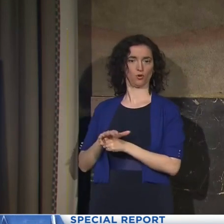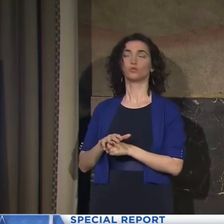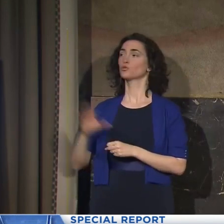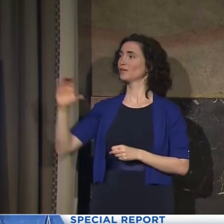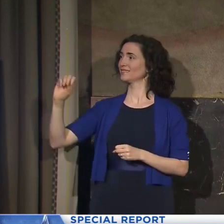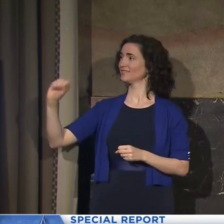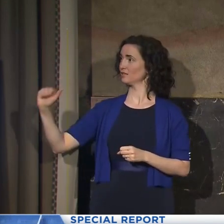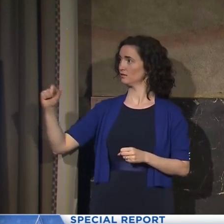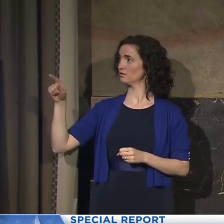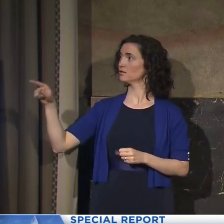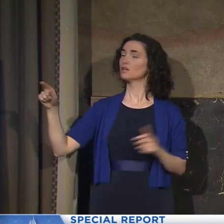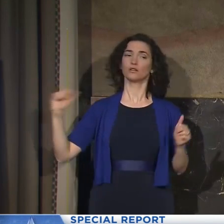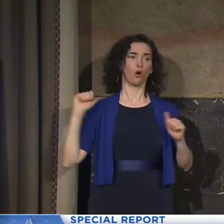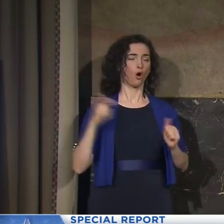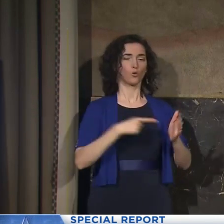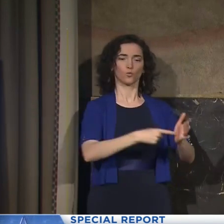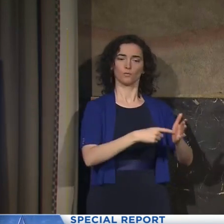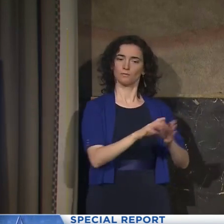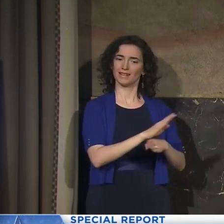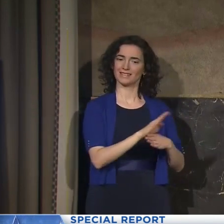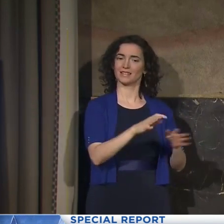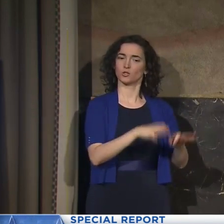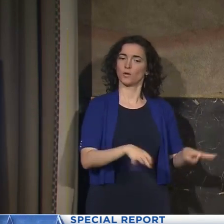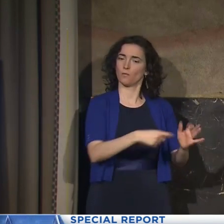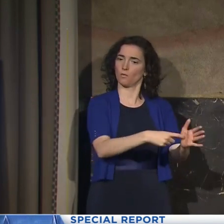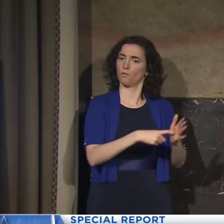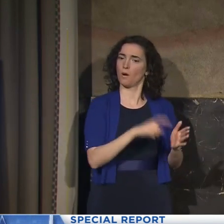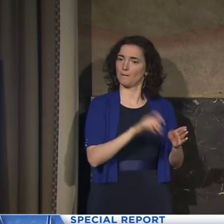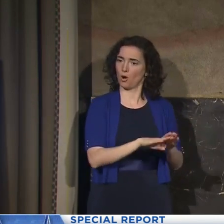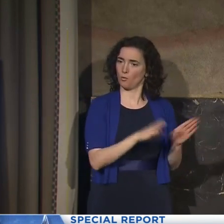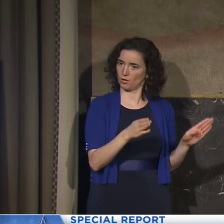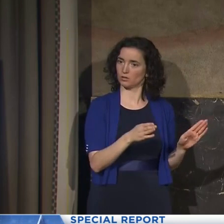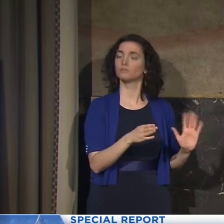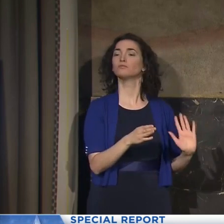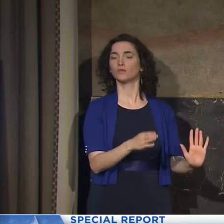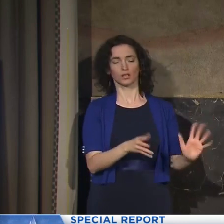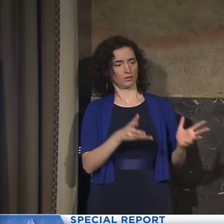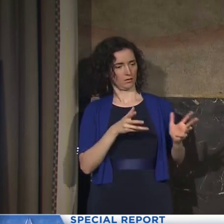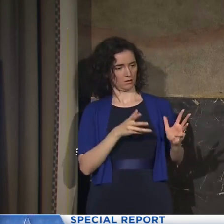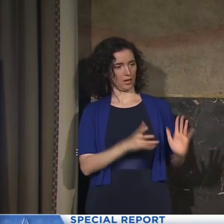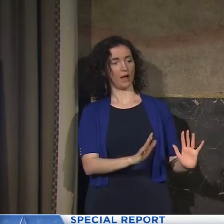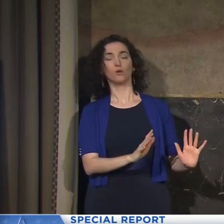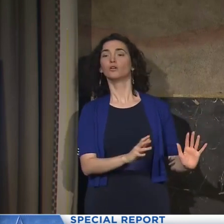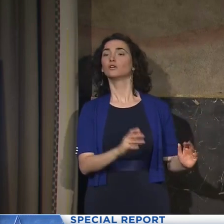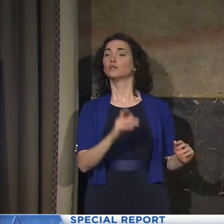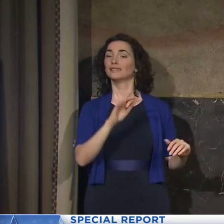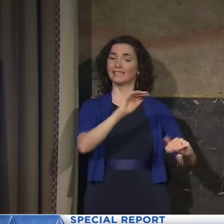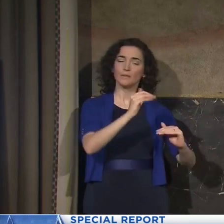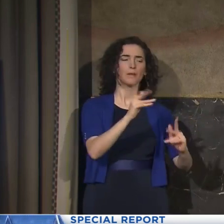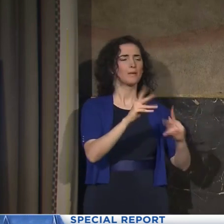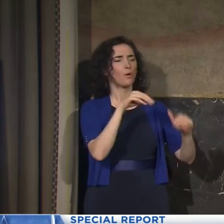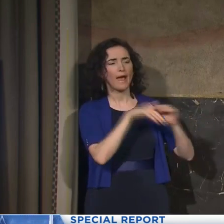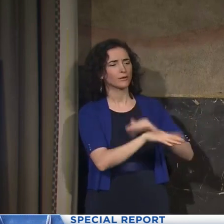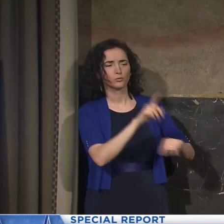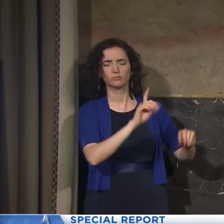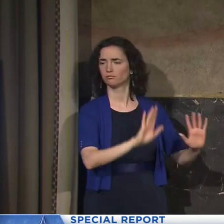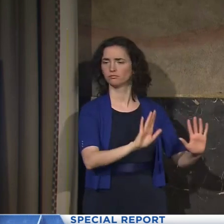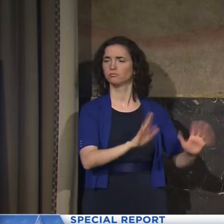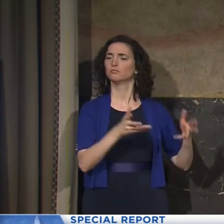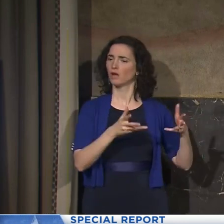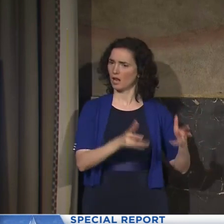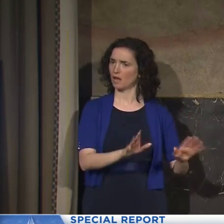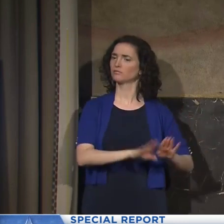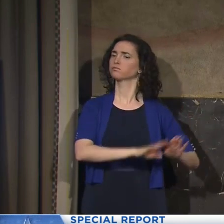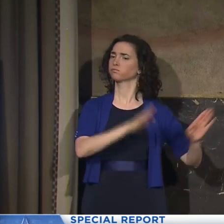CISA. They will continue to operate as they have without restrictions as to the number of persons that can be present and so